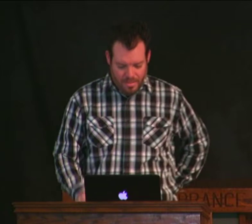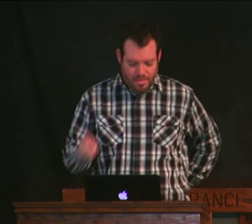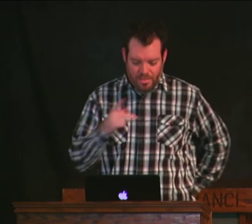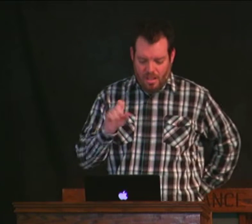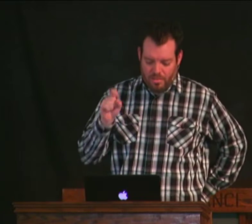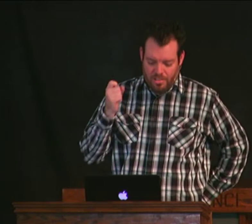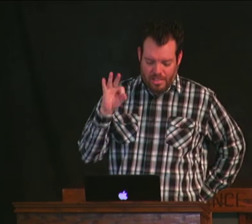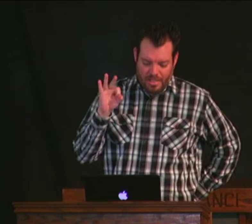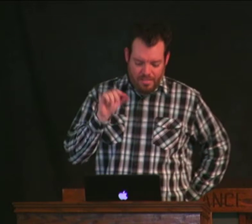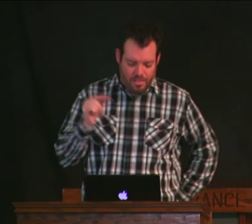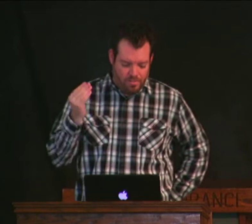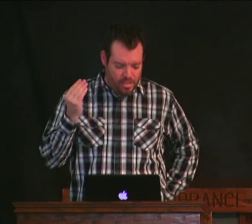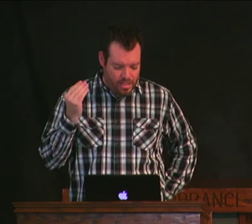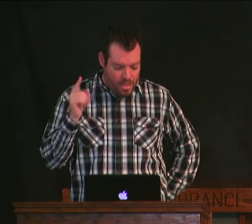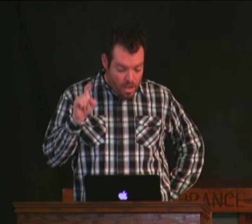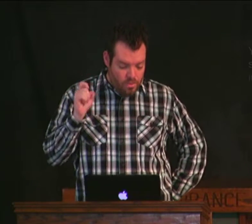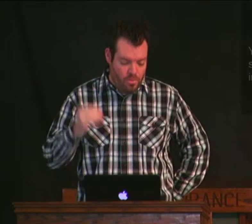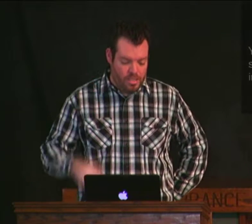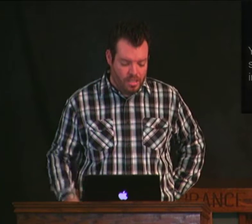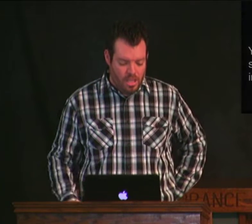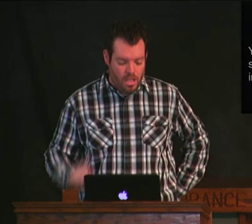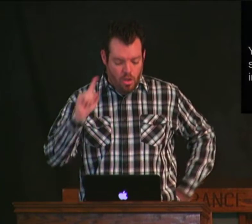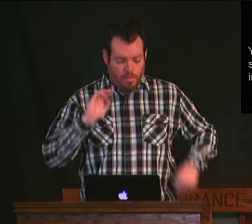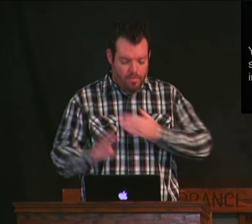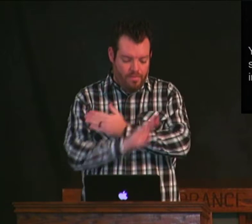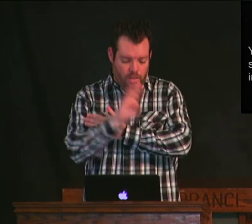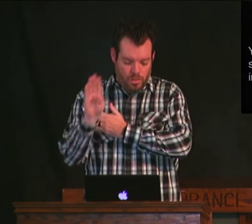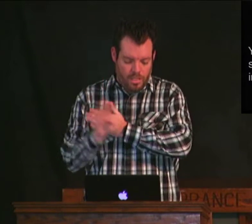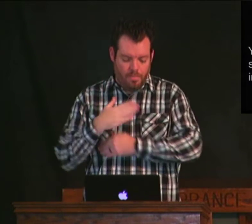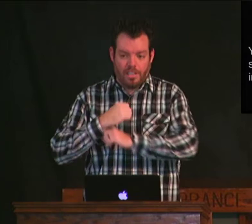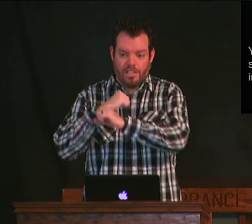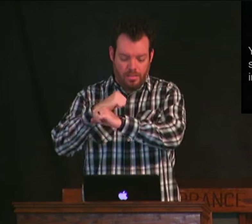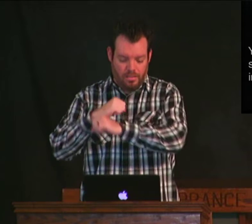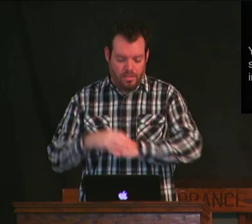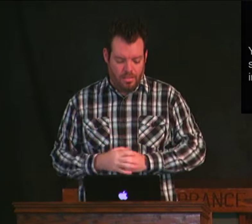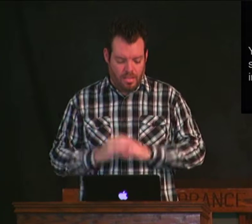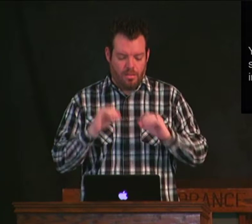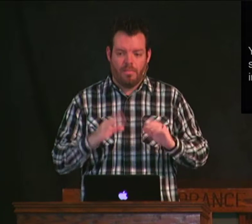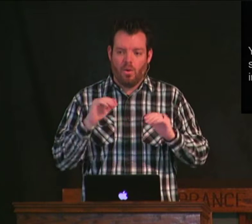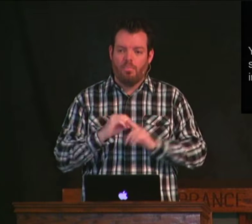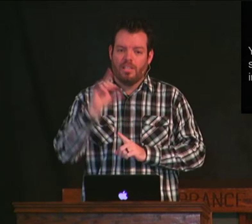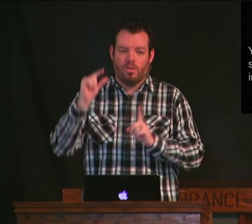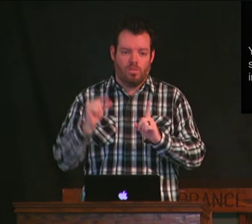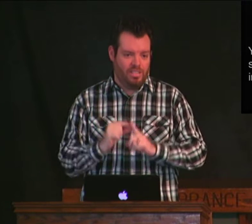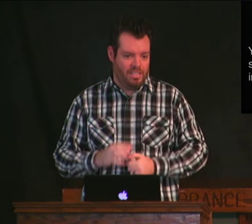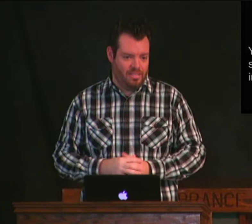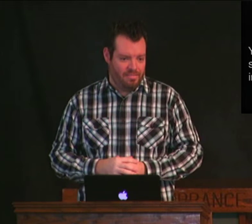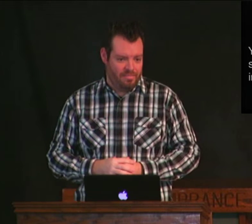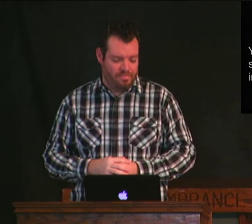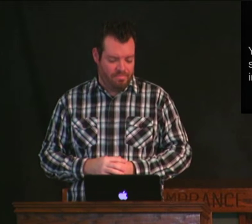For Psalms 119, verse 114, you are my refuge and my shield. I put my hope in your words.